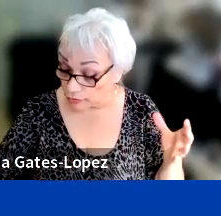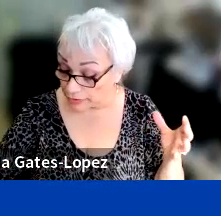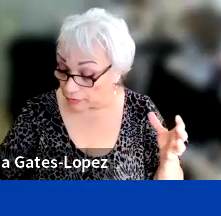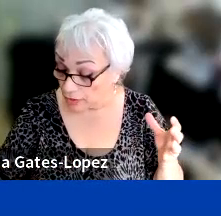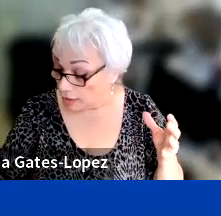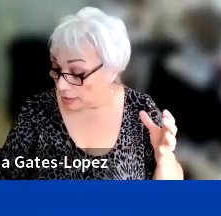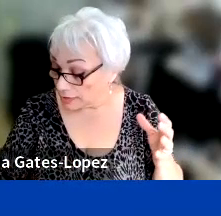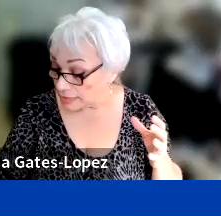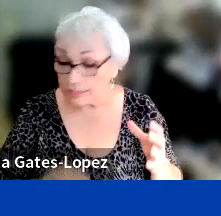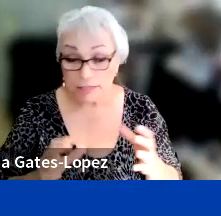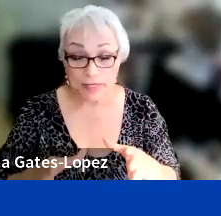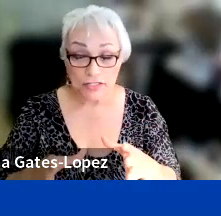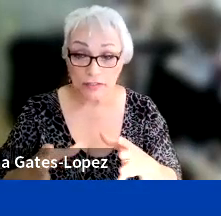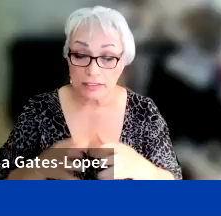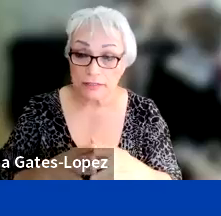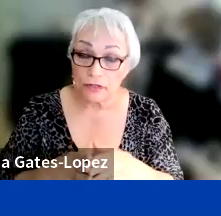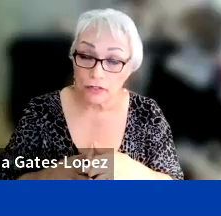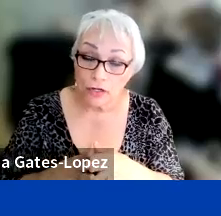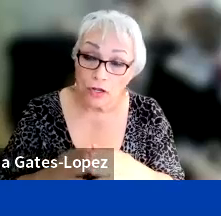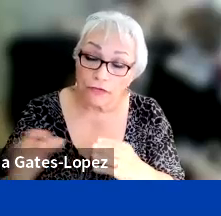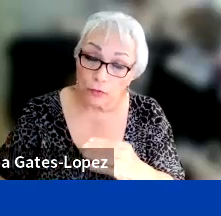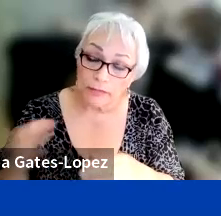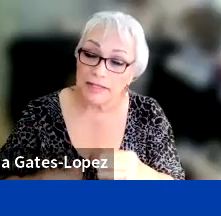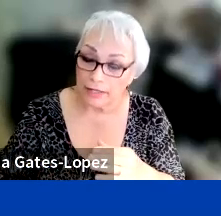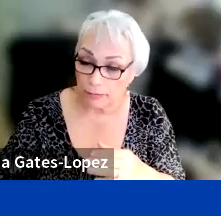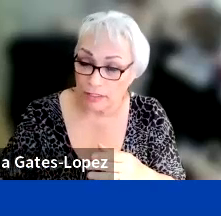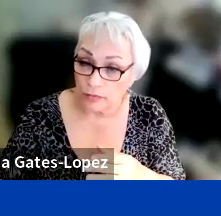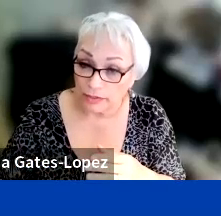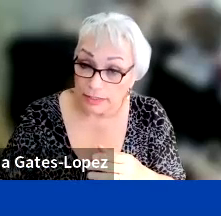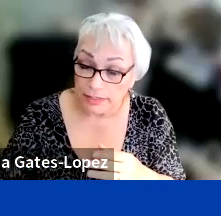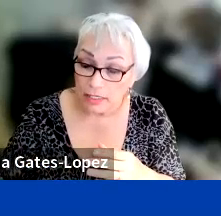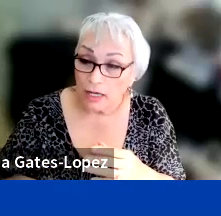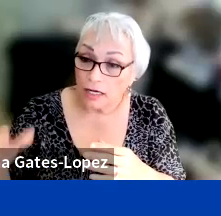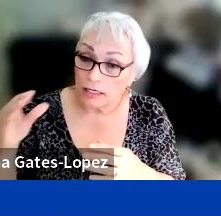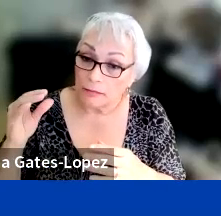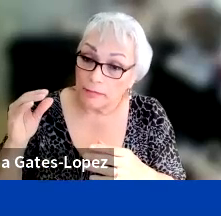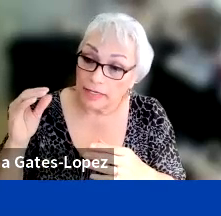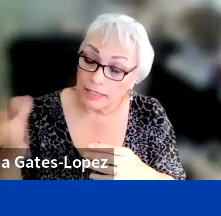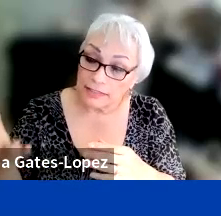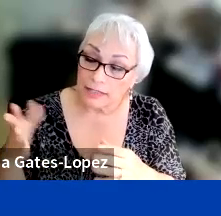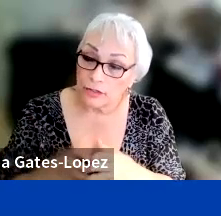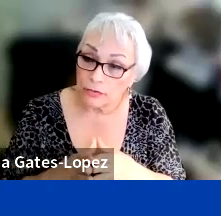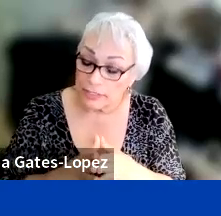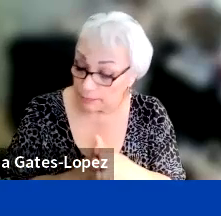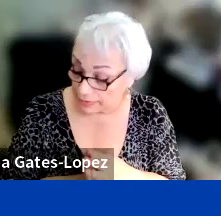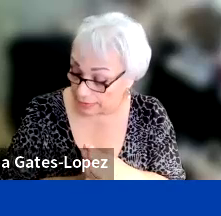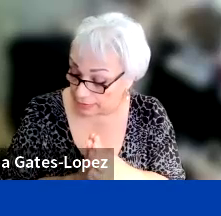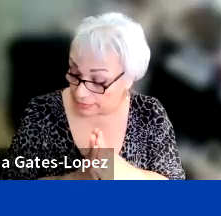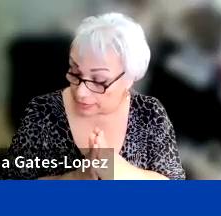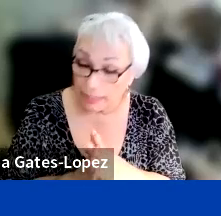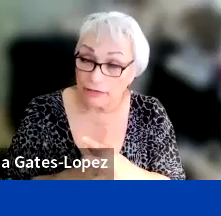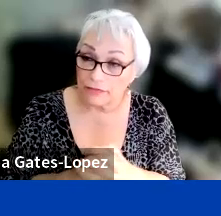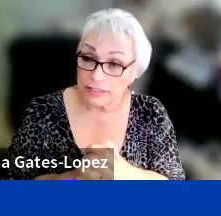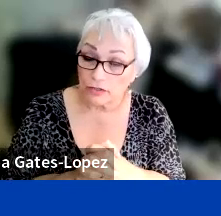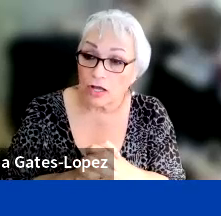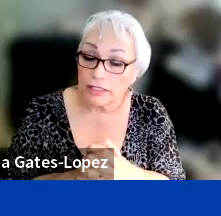lot of work there. It's especially difficult for women that are being released. And I know this because